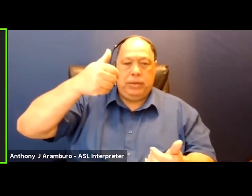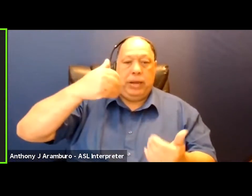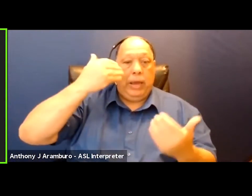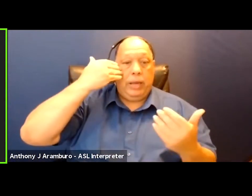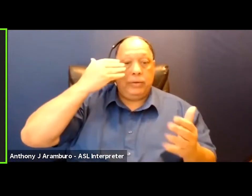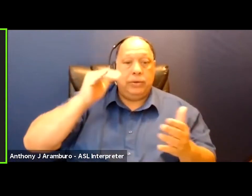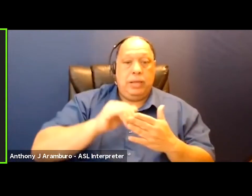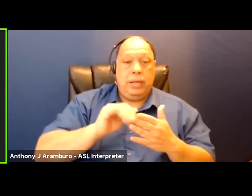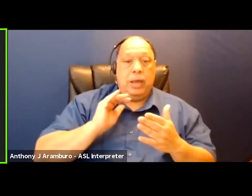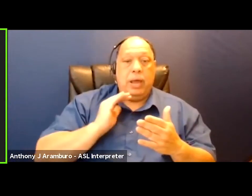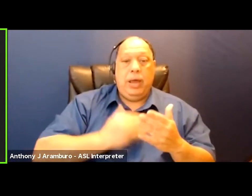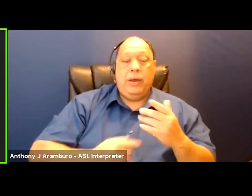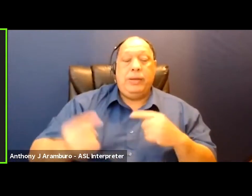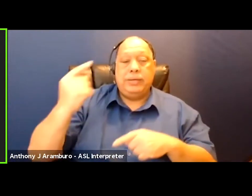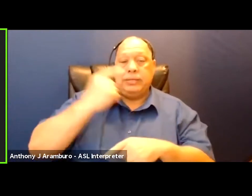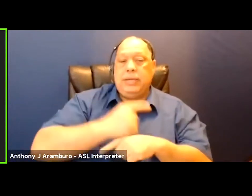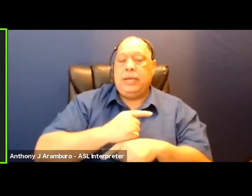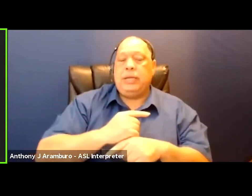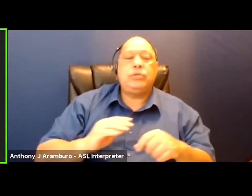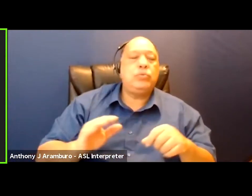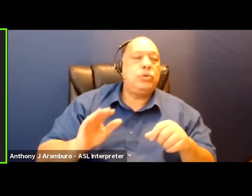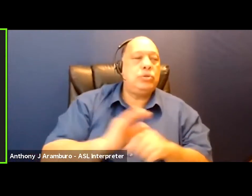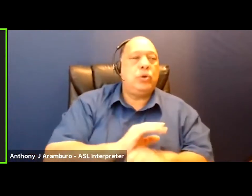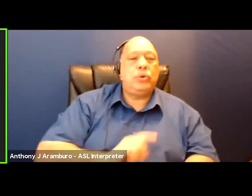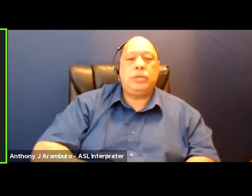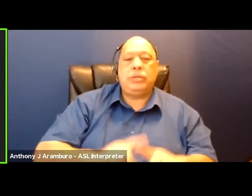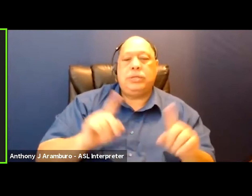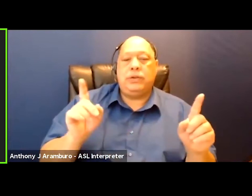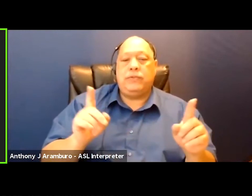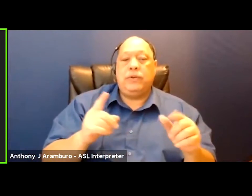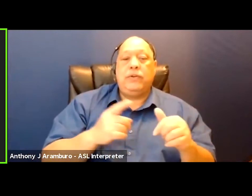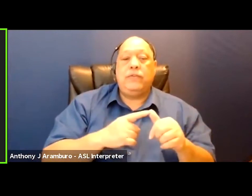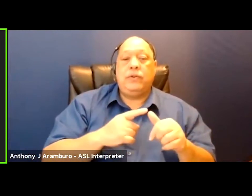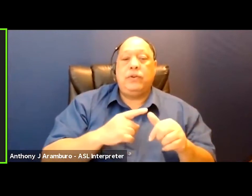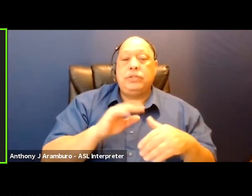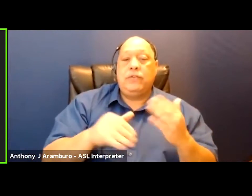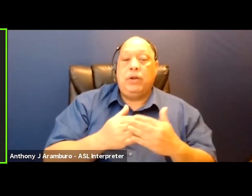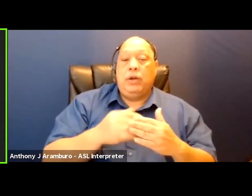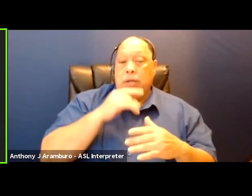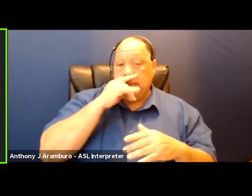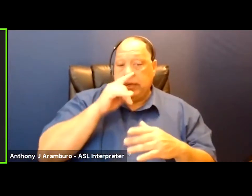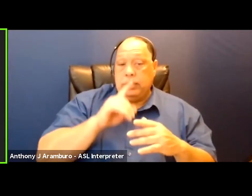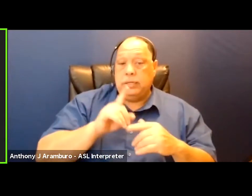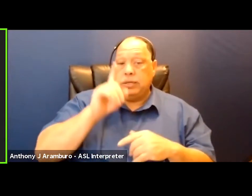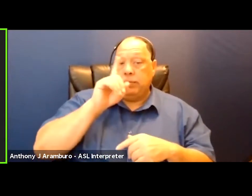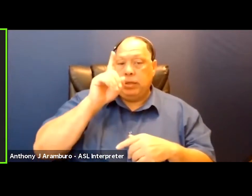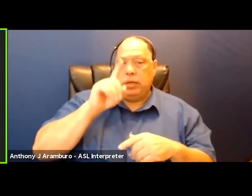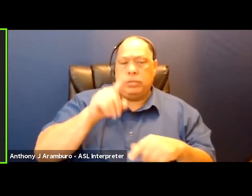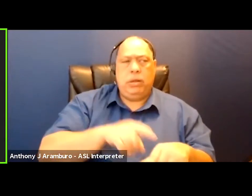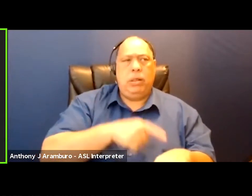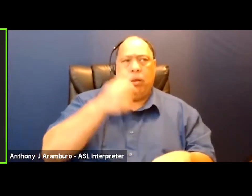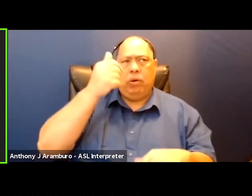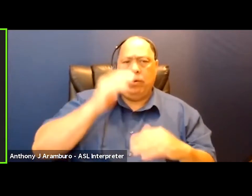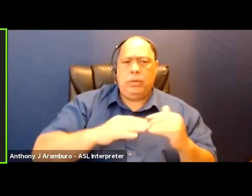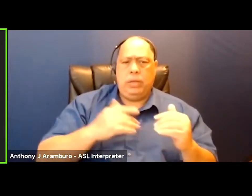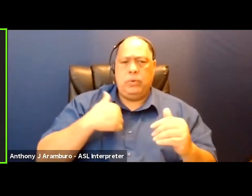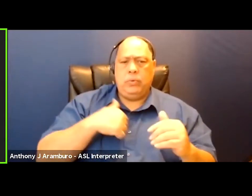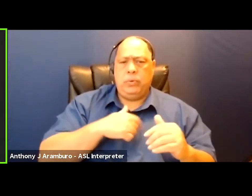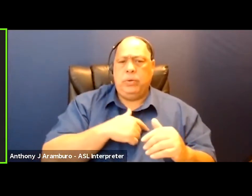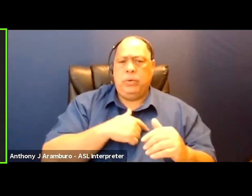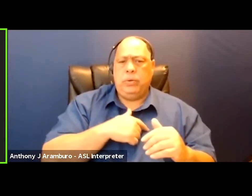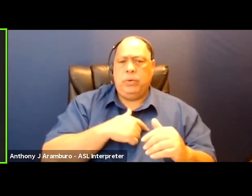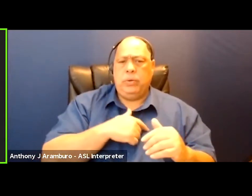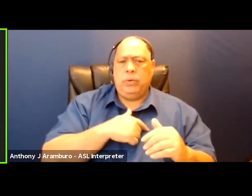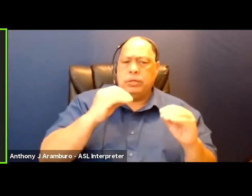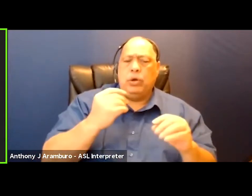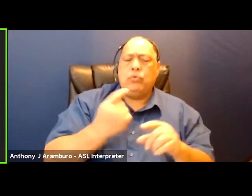our days were totally different. First of all, the kids upstairs were in school much longer than we were. They were taught a